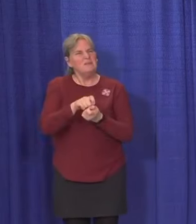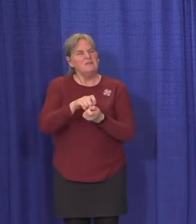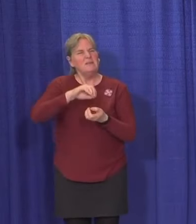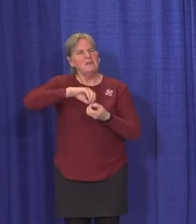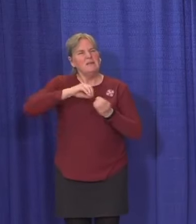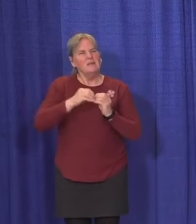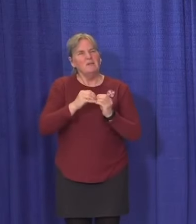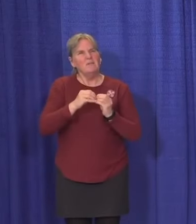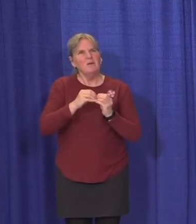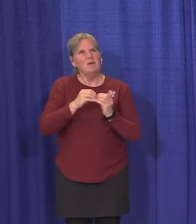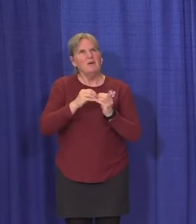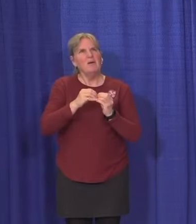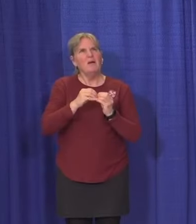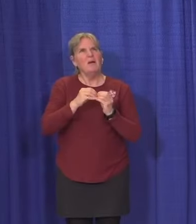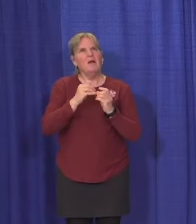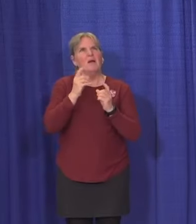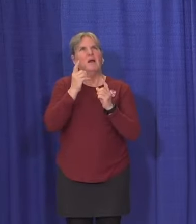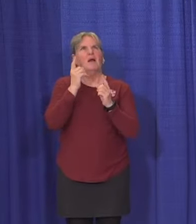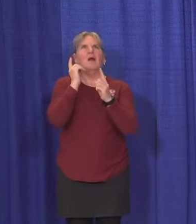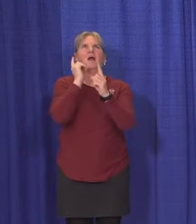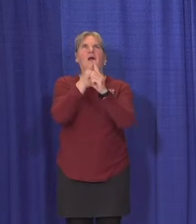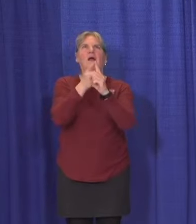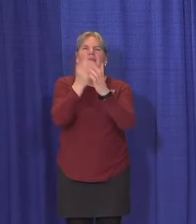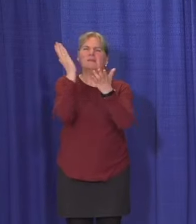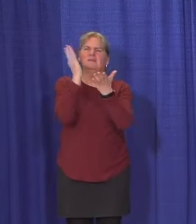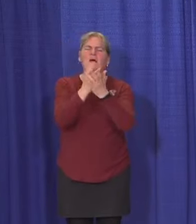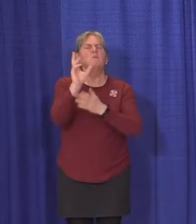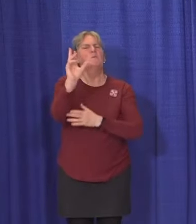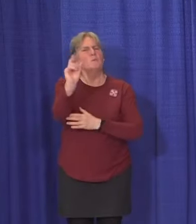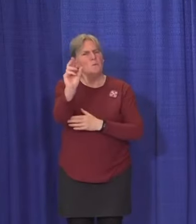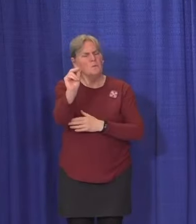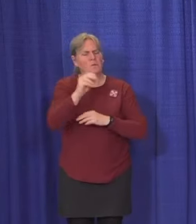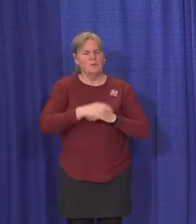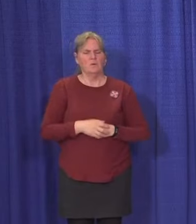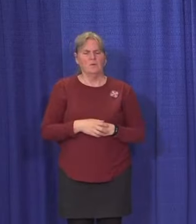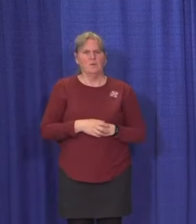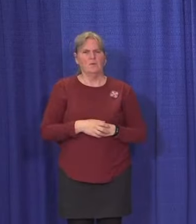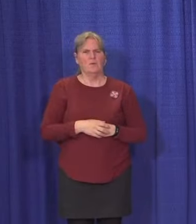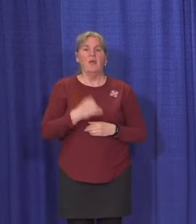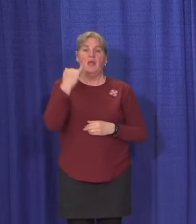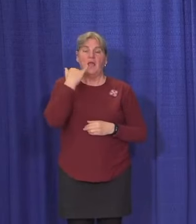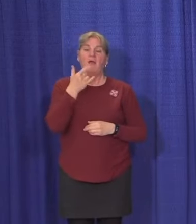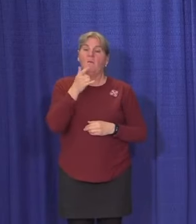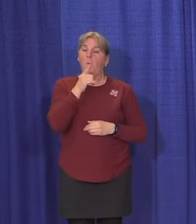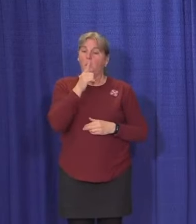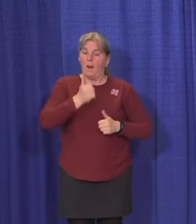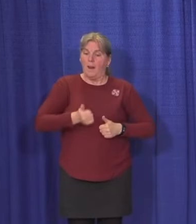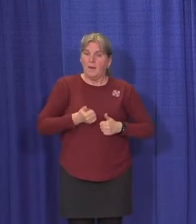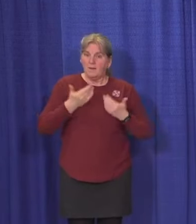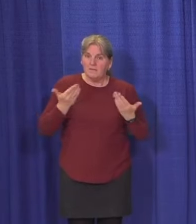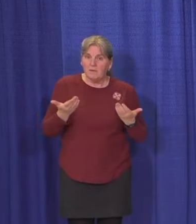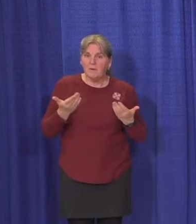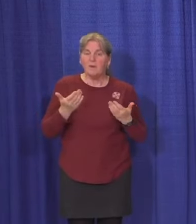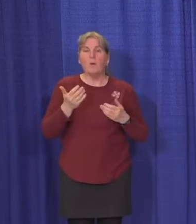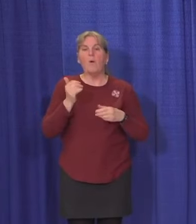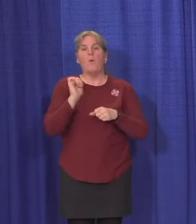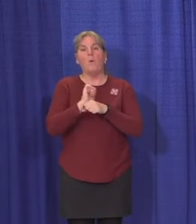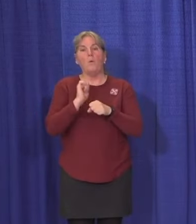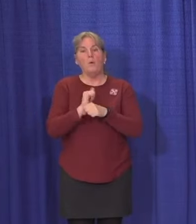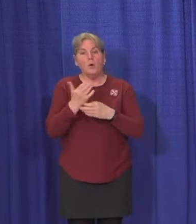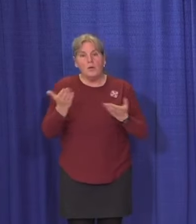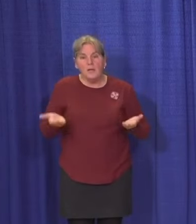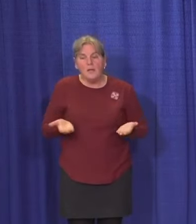stop. I want to make sure that everyone who lives or stays or works in Yukon has a chance to access vaccine, and